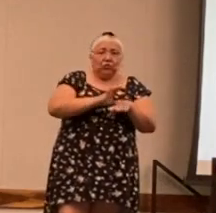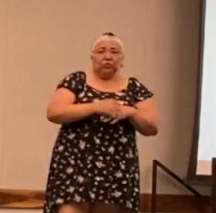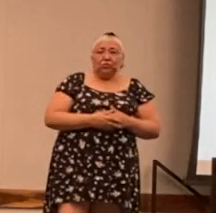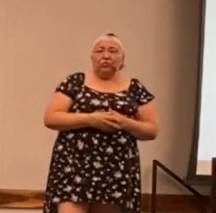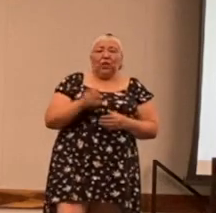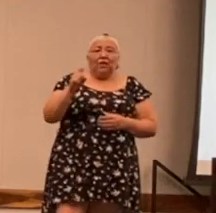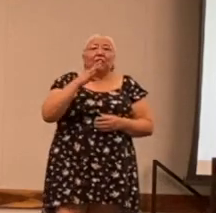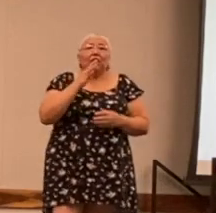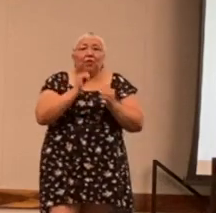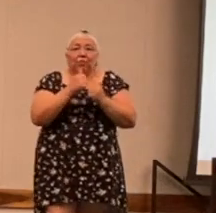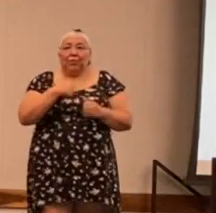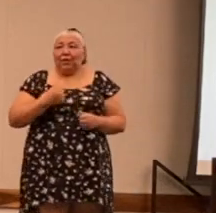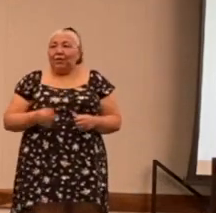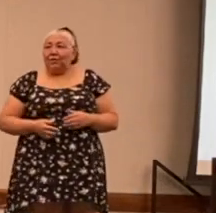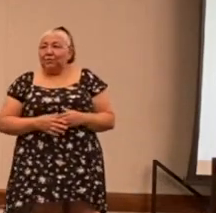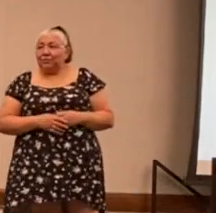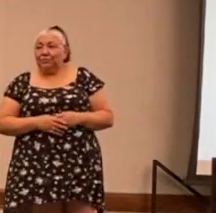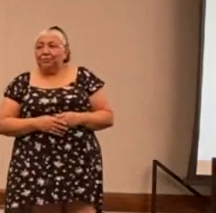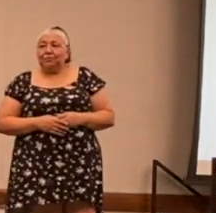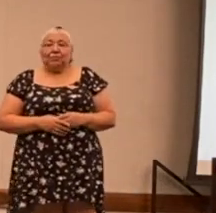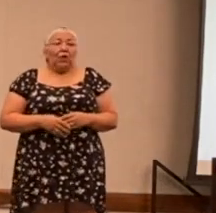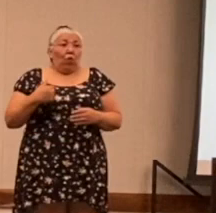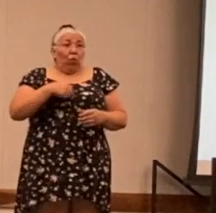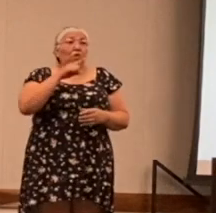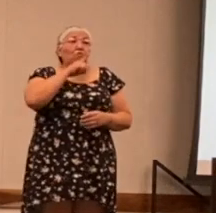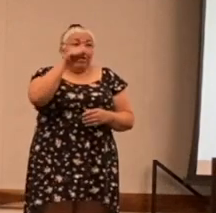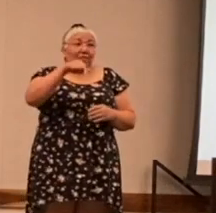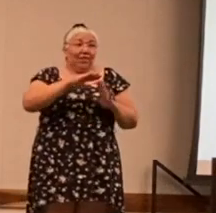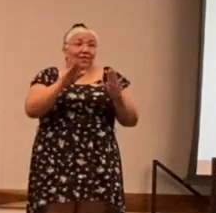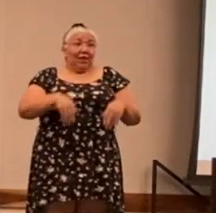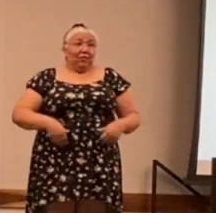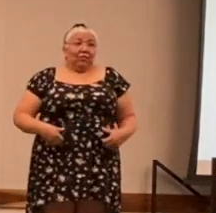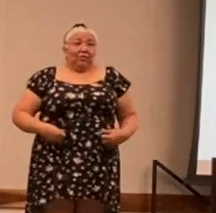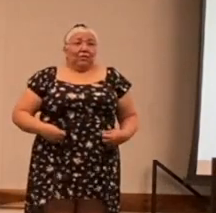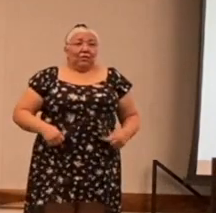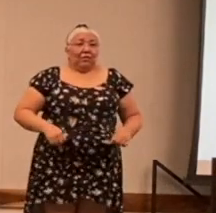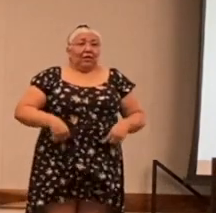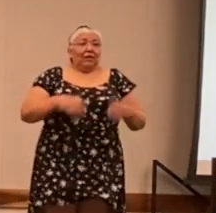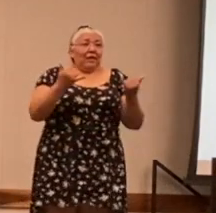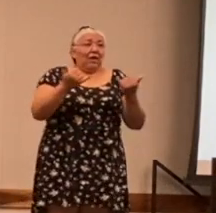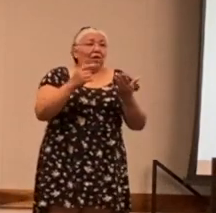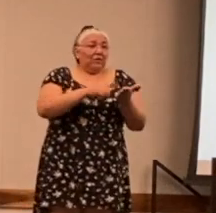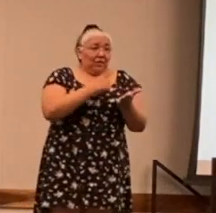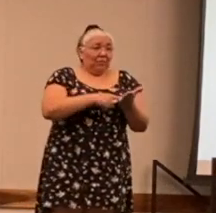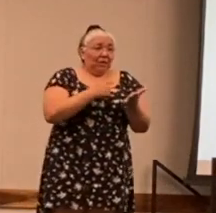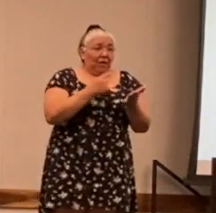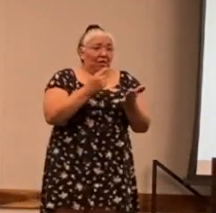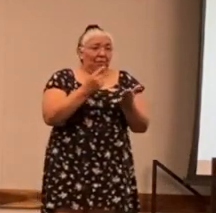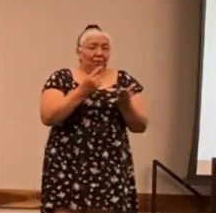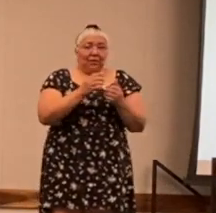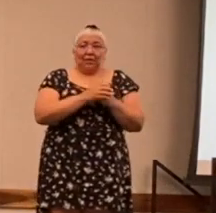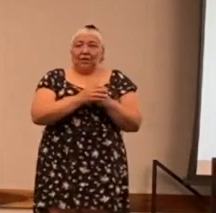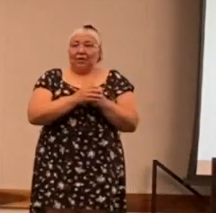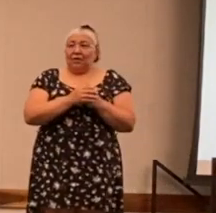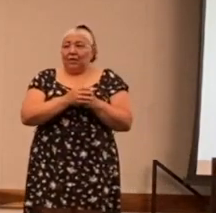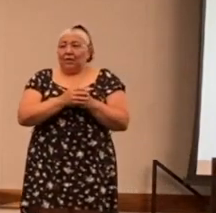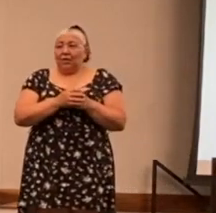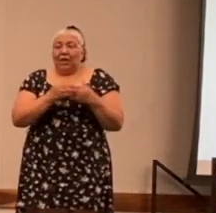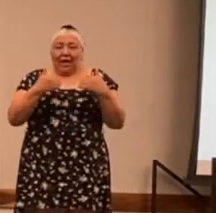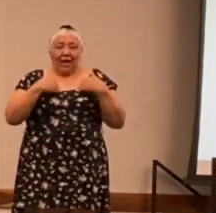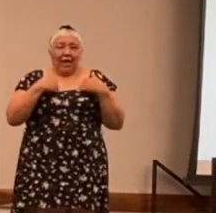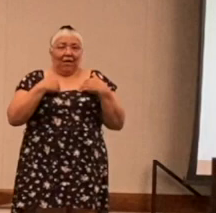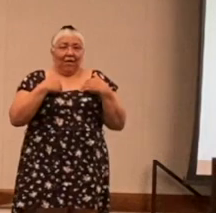You gotta talk to me, right? This is, we're real in this house, okay? So sometimes when we go out to public, sometimes we are putting